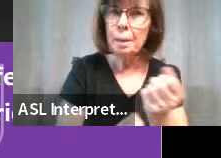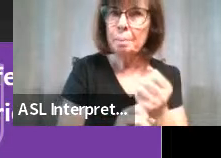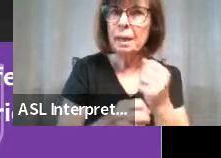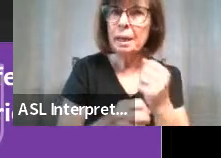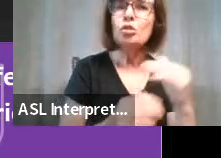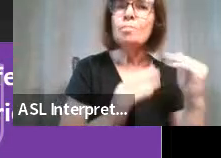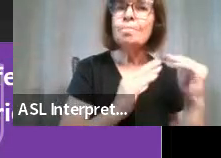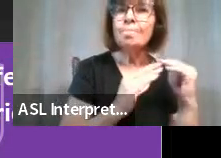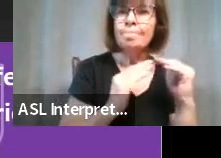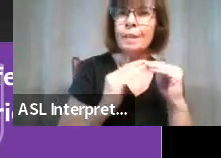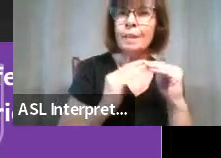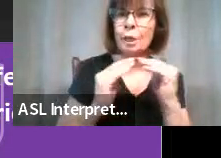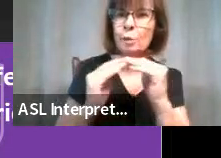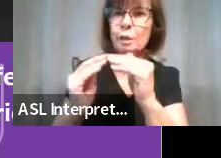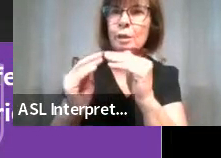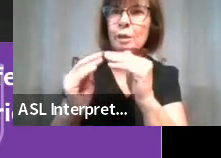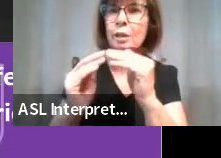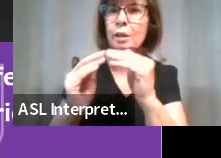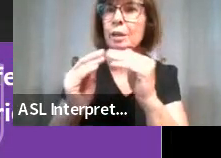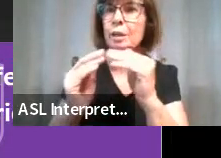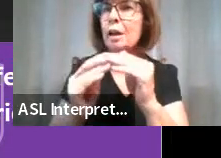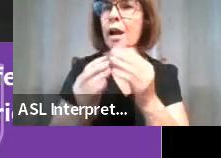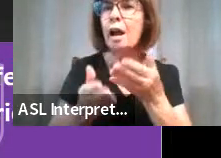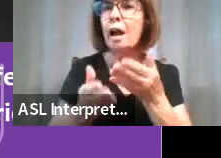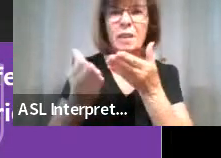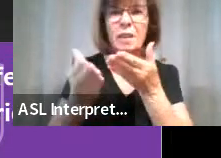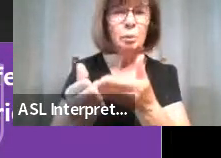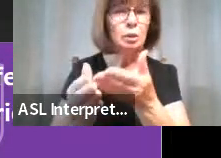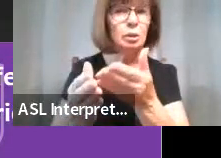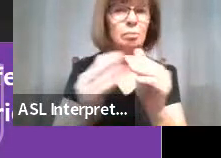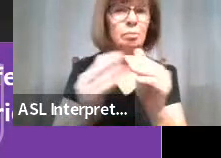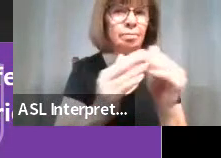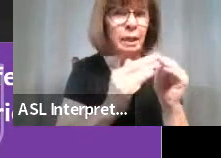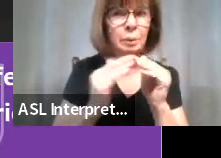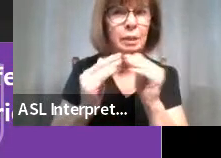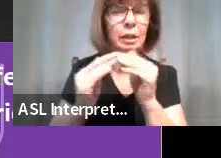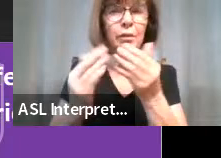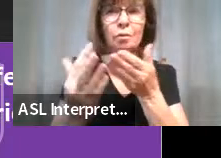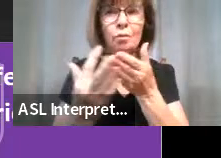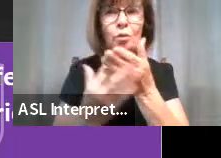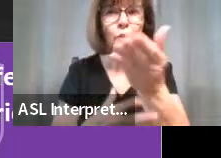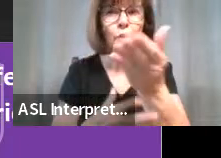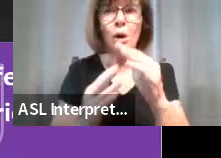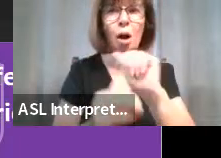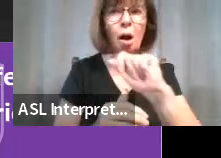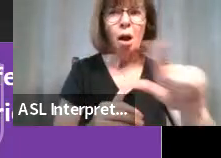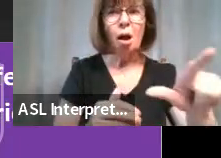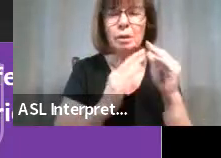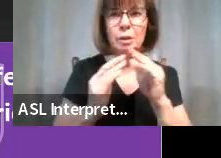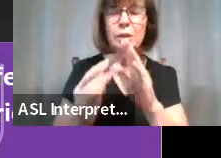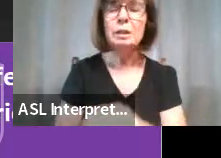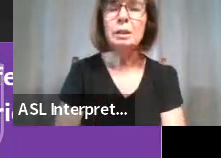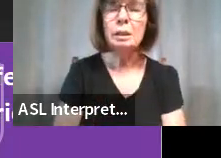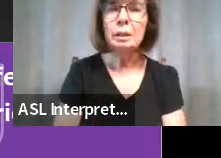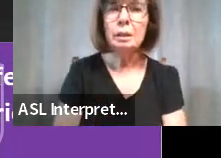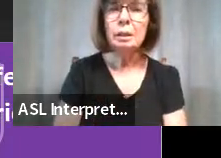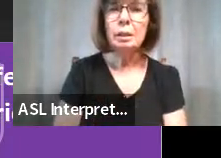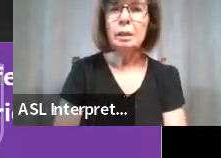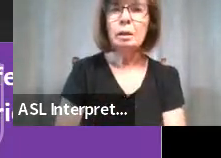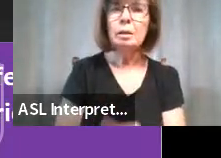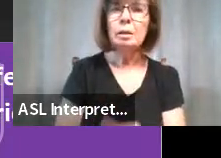is available for the community the same way how that would be available for other folks who have insurance or anything like